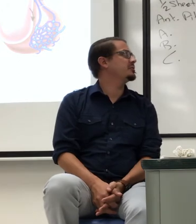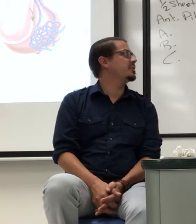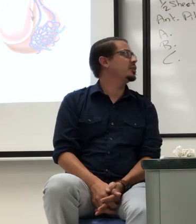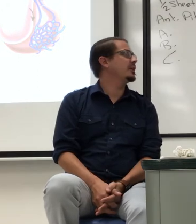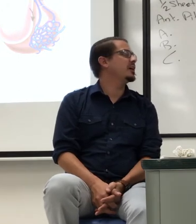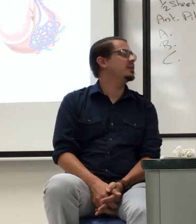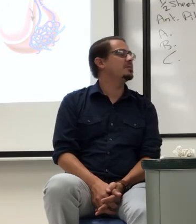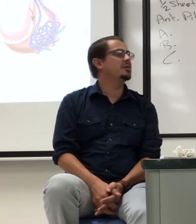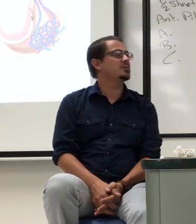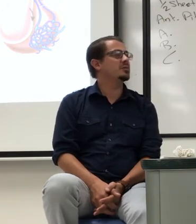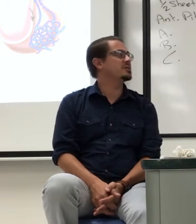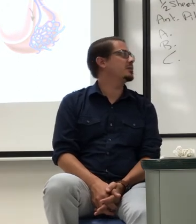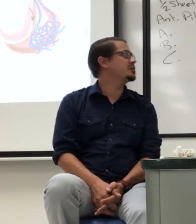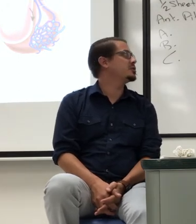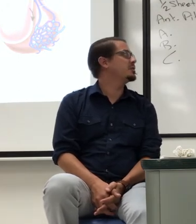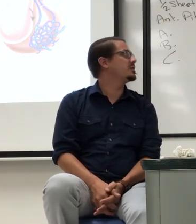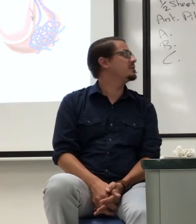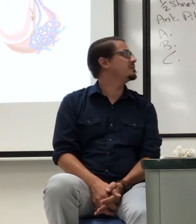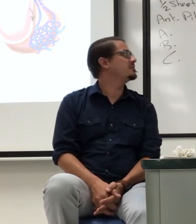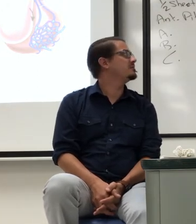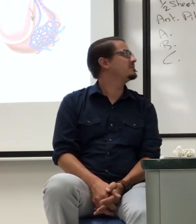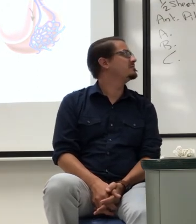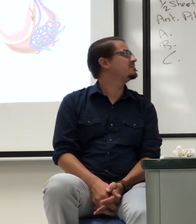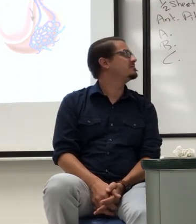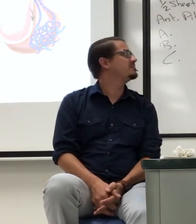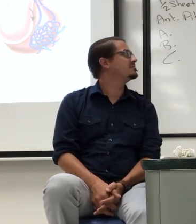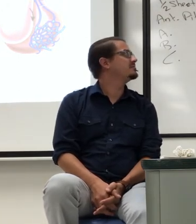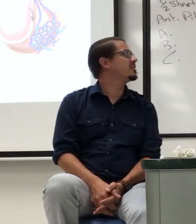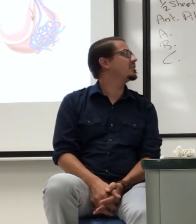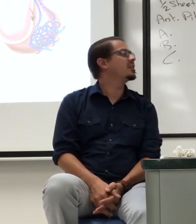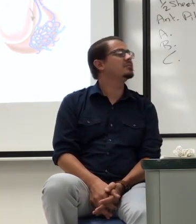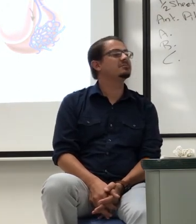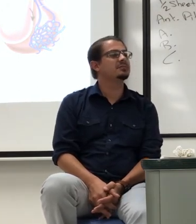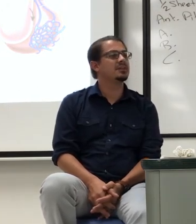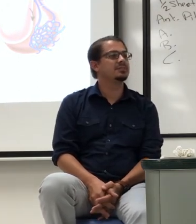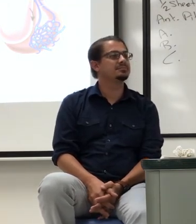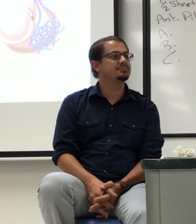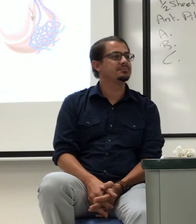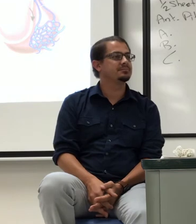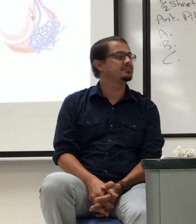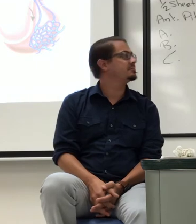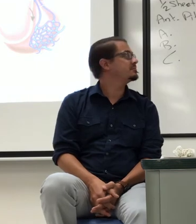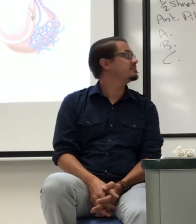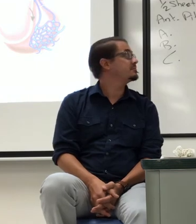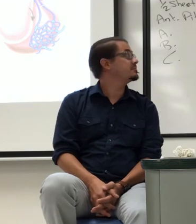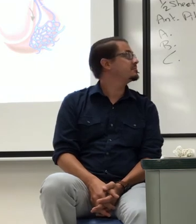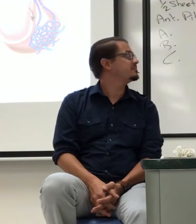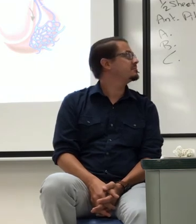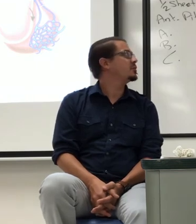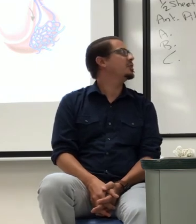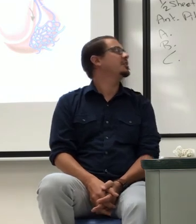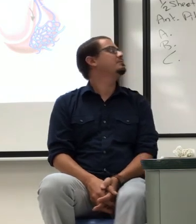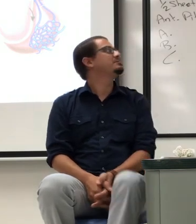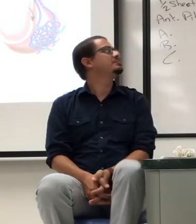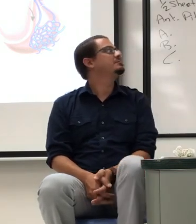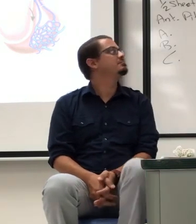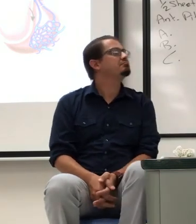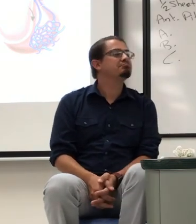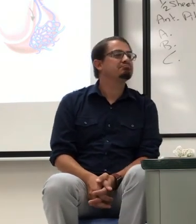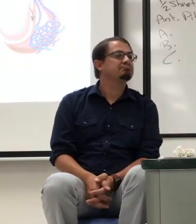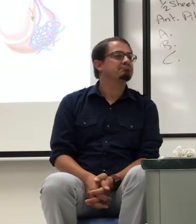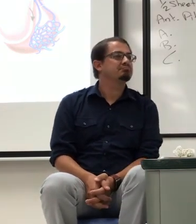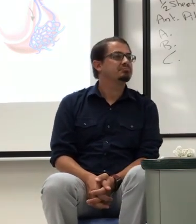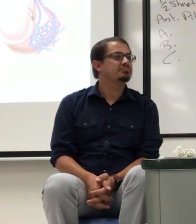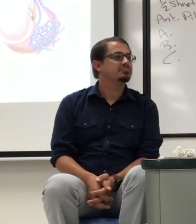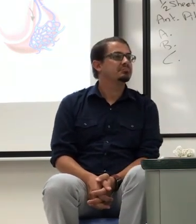Get up a little late in the day. because I have to use my phone for everything. So